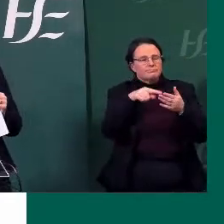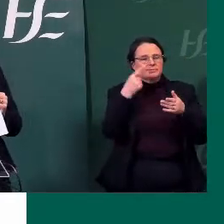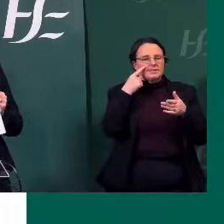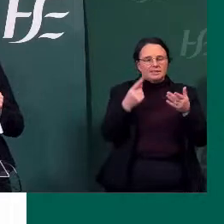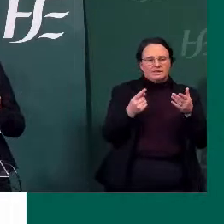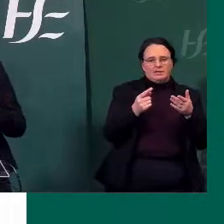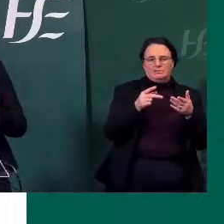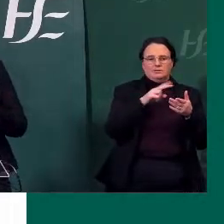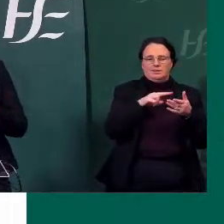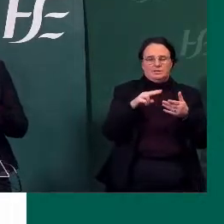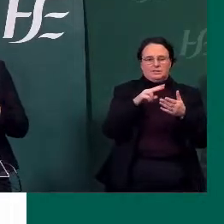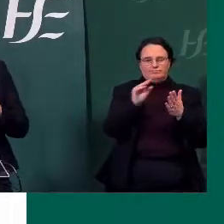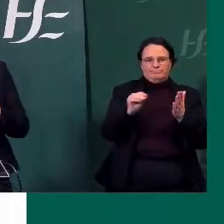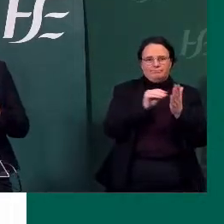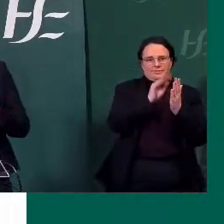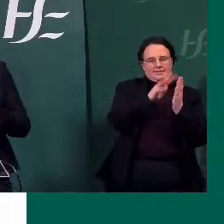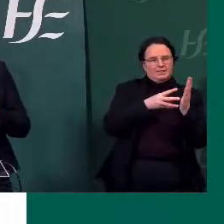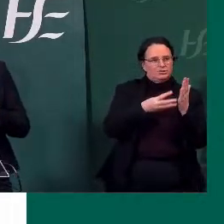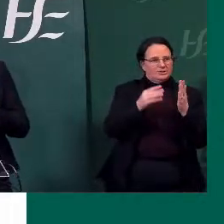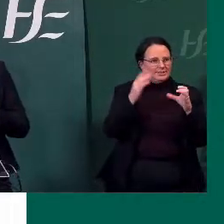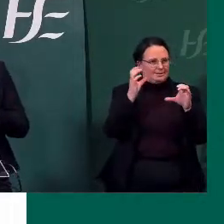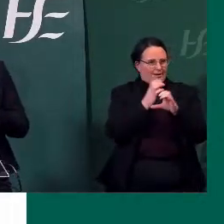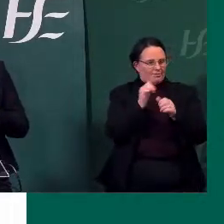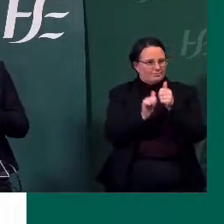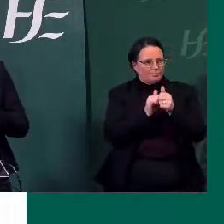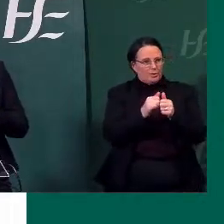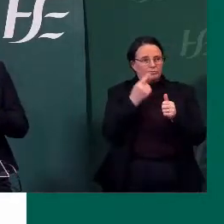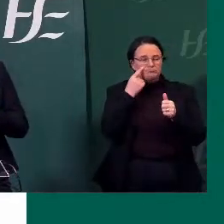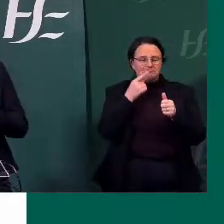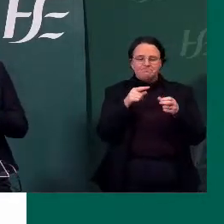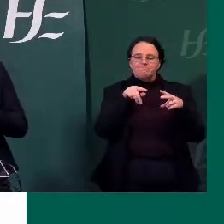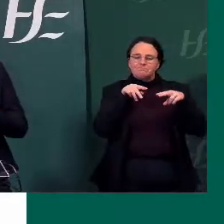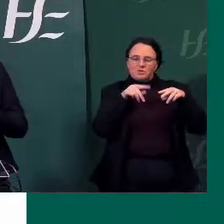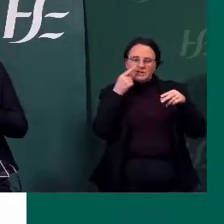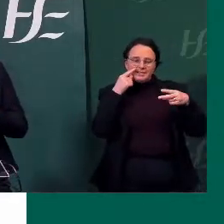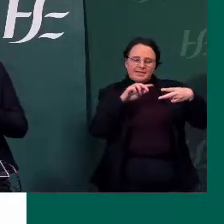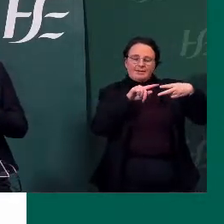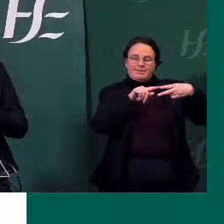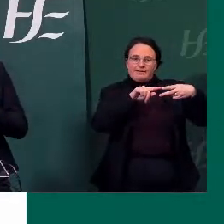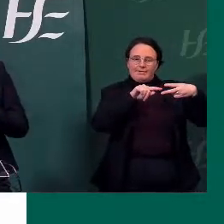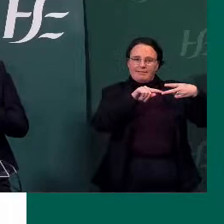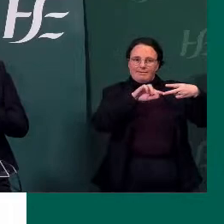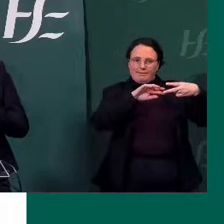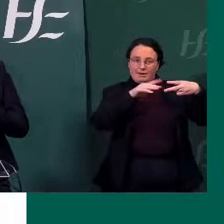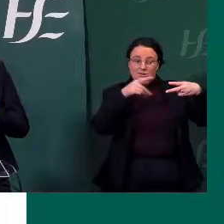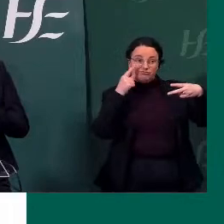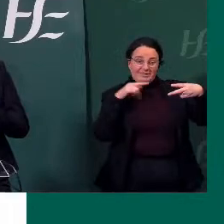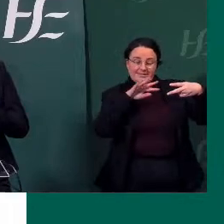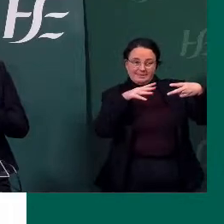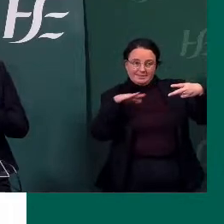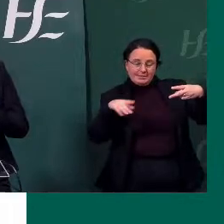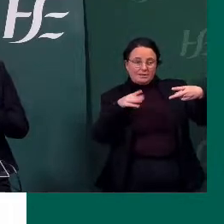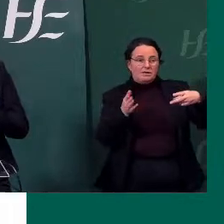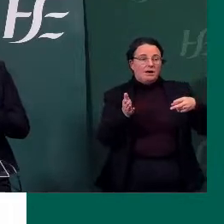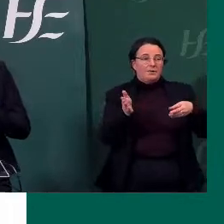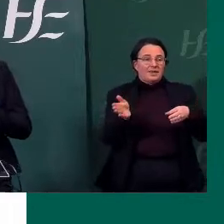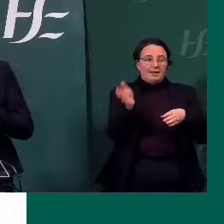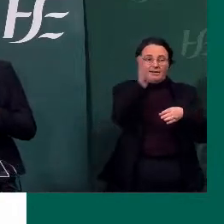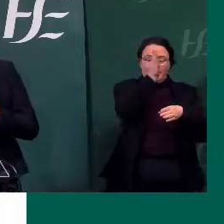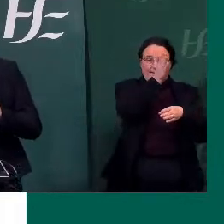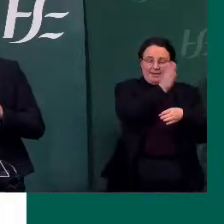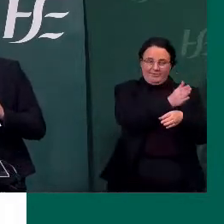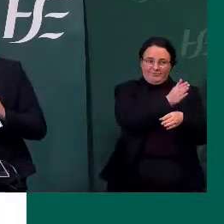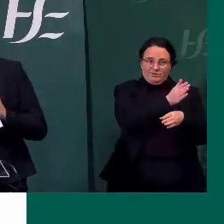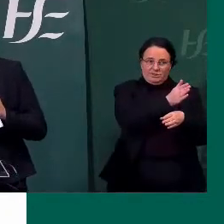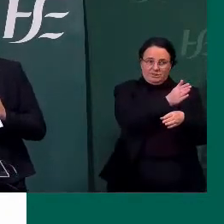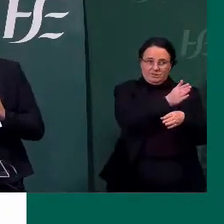unscheduled care activity. We are concerned though, because we can see that the activity in terms of the ones on the left there, so that is